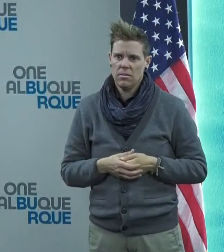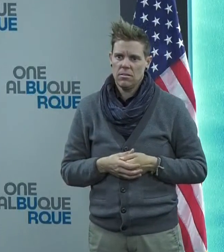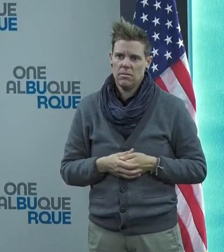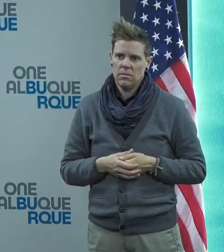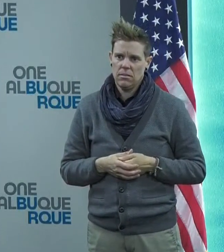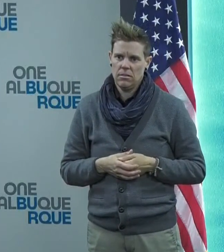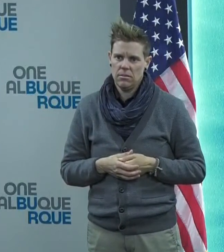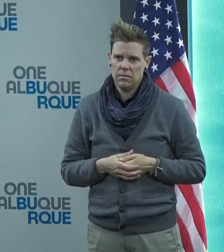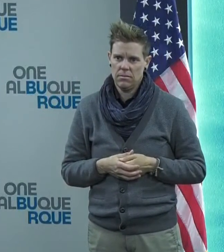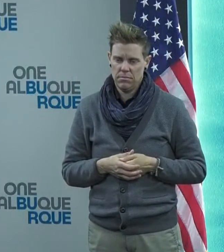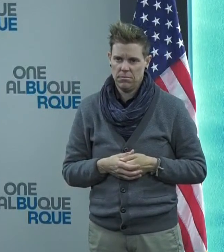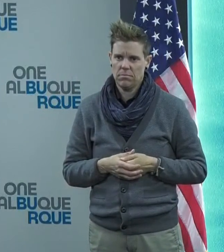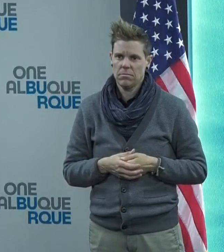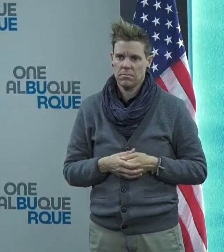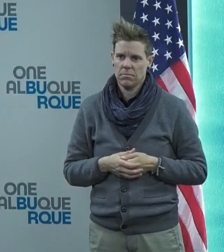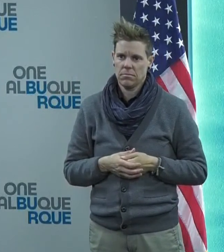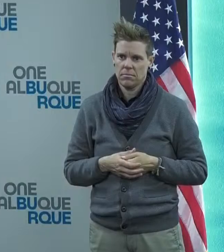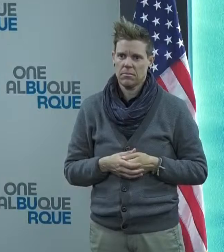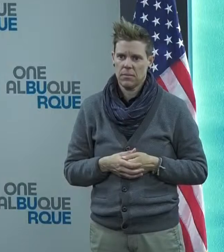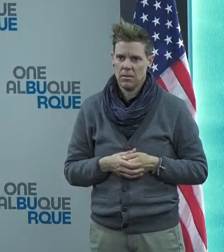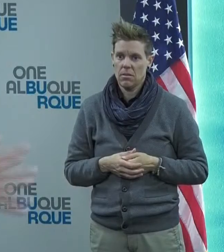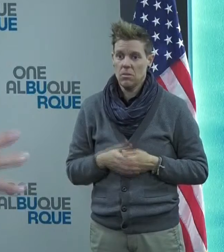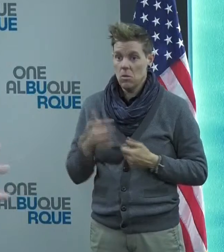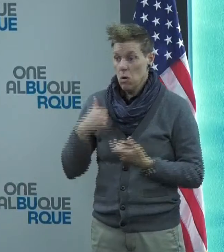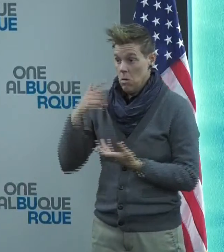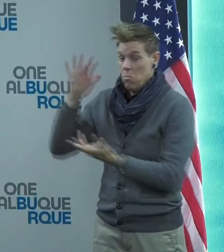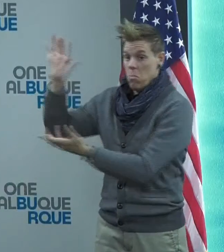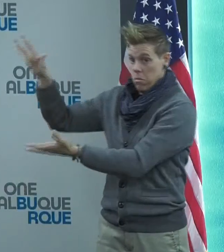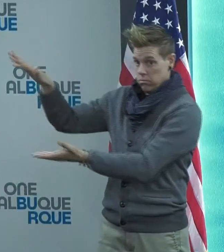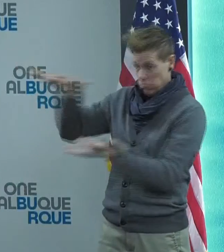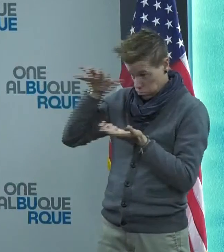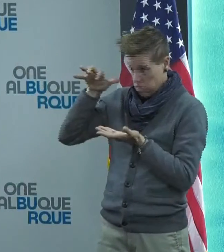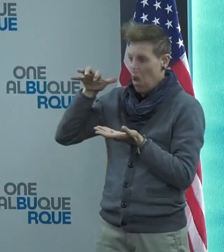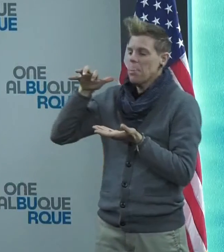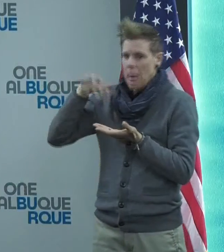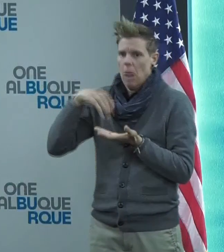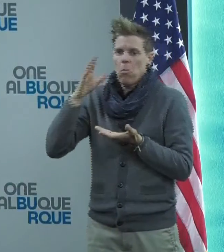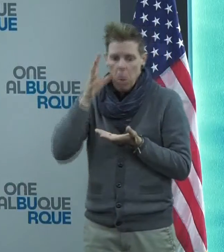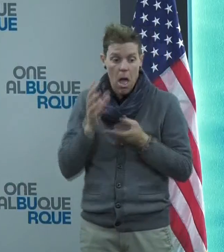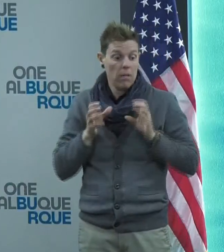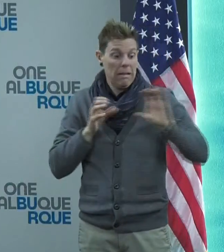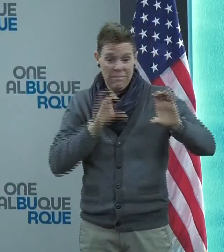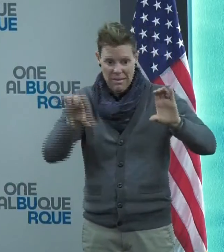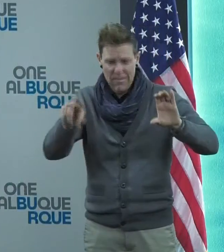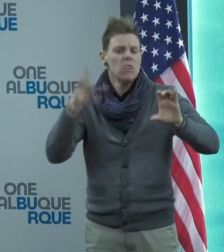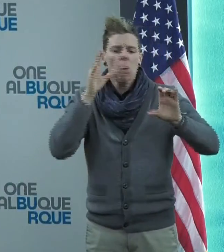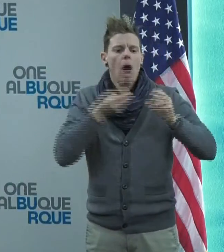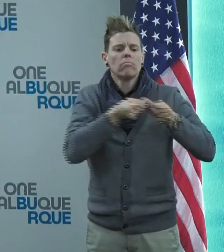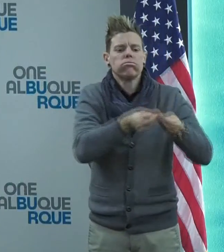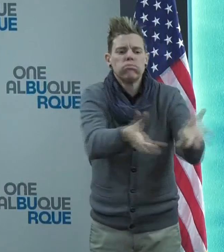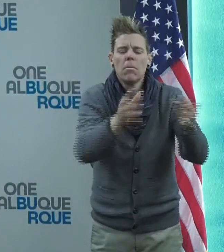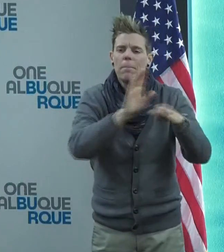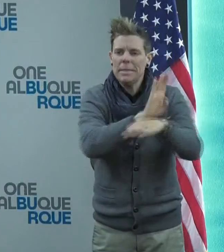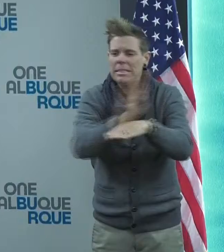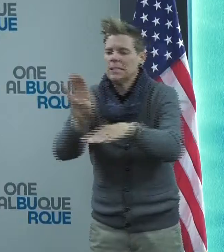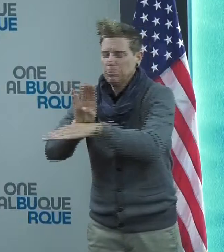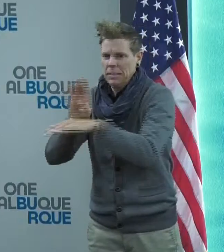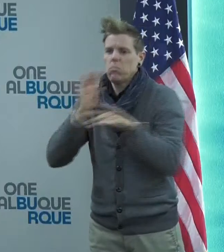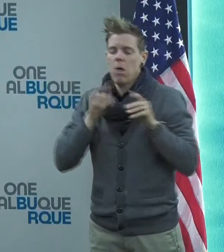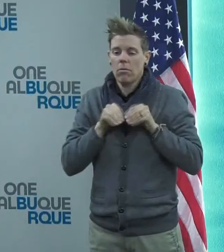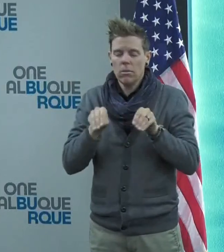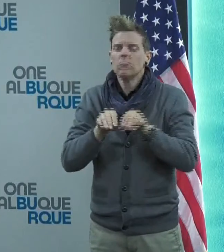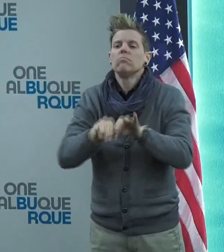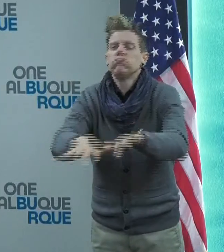chambers should be distributing it as per the agreement next week. Now, we've waived about $1 million in fees for